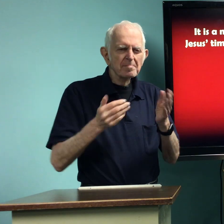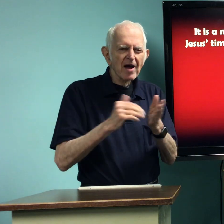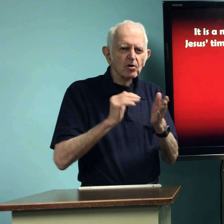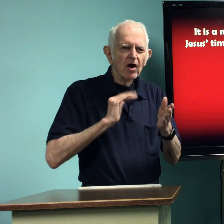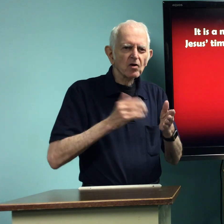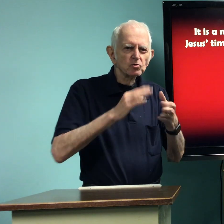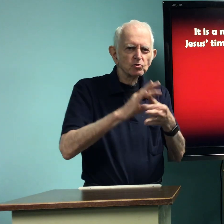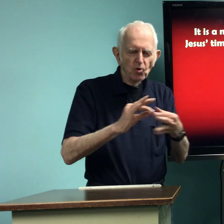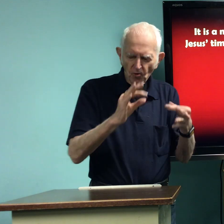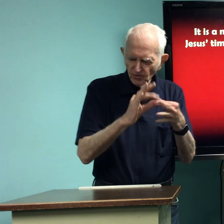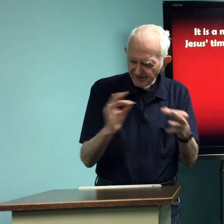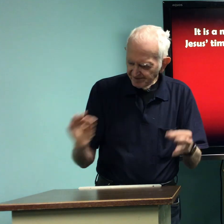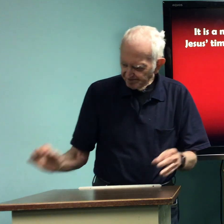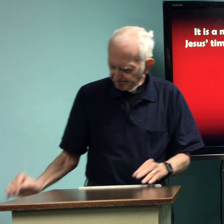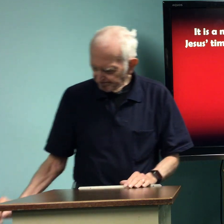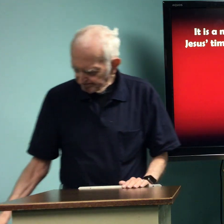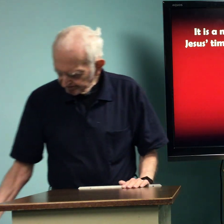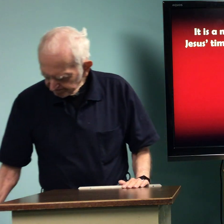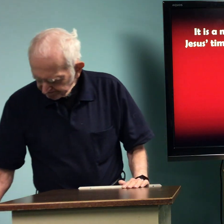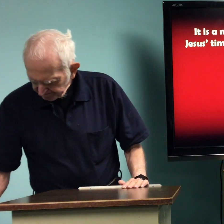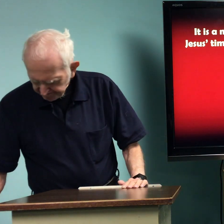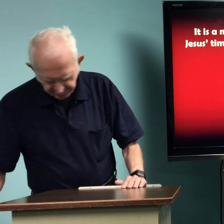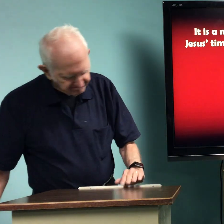But let's go back to our story.